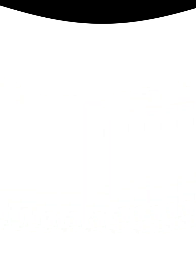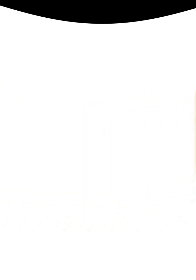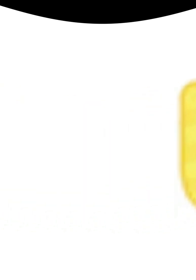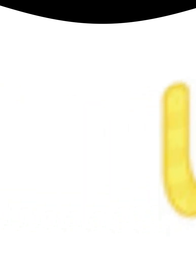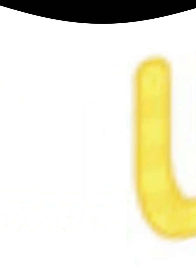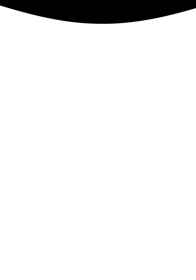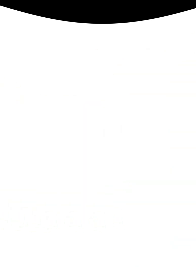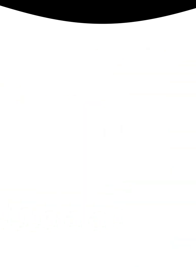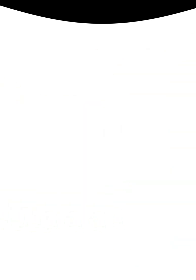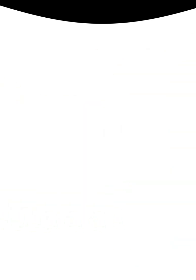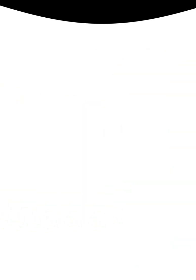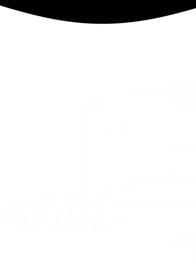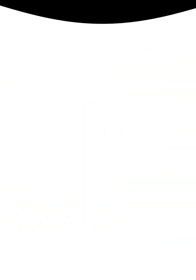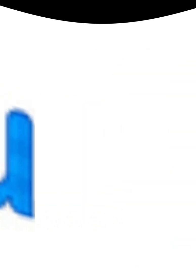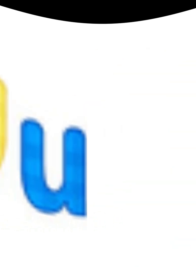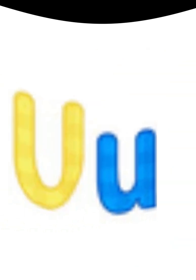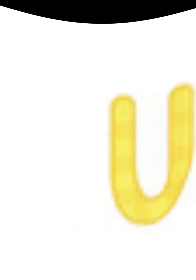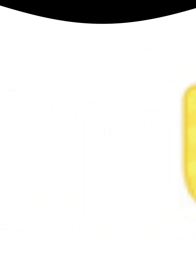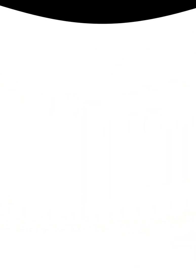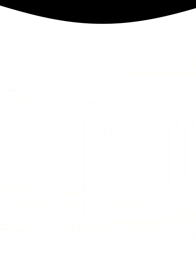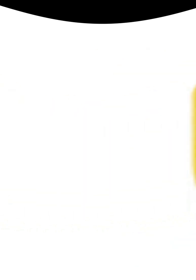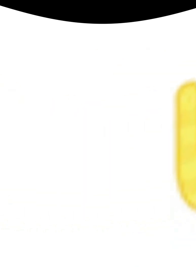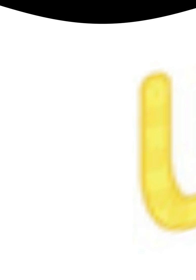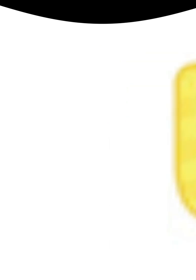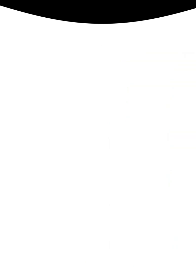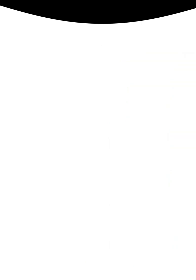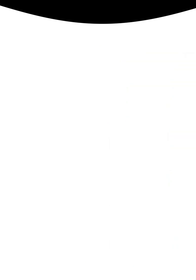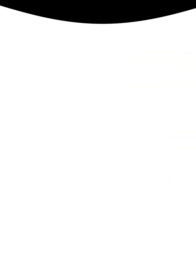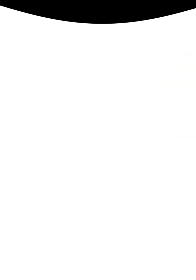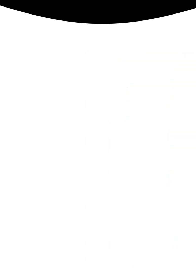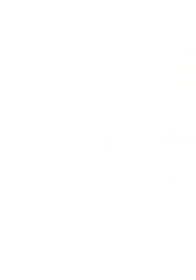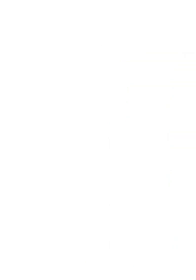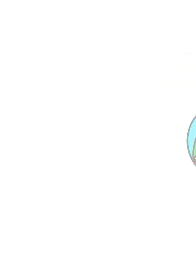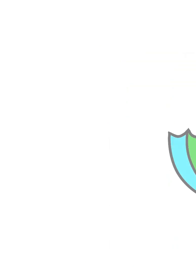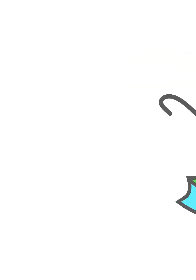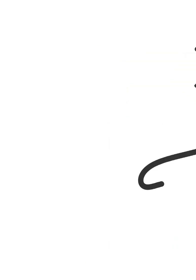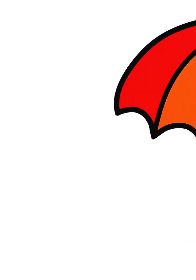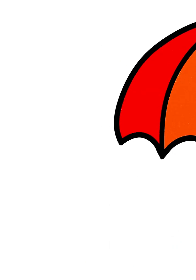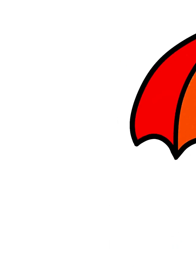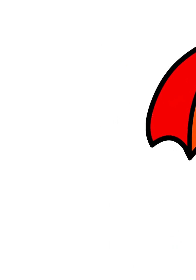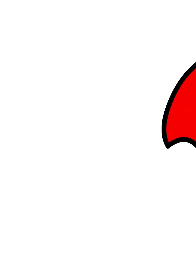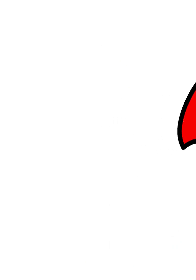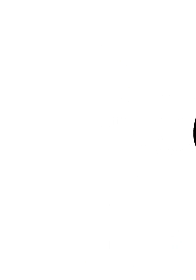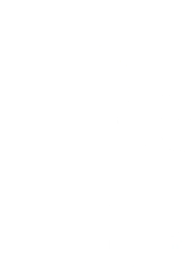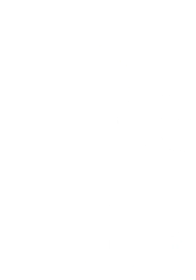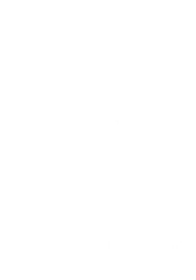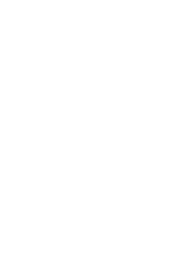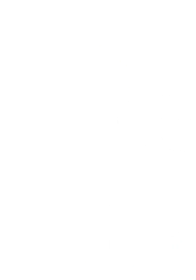U, this is the letter U. Ah, ah, umbrella.